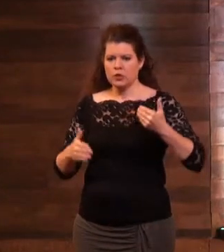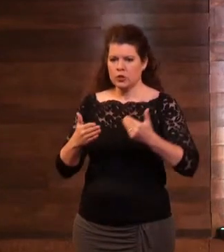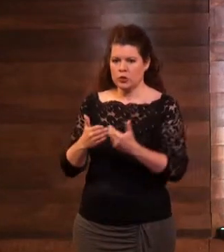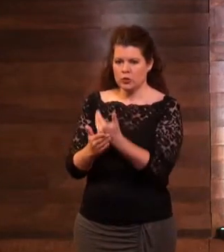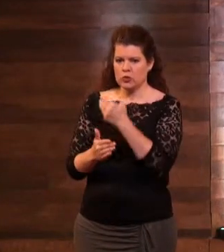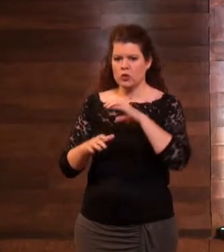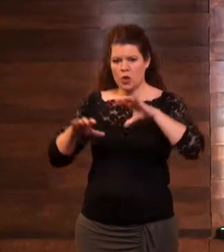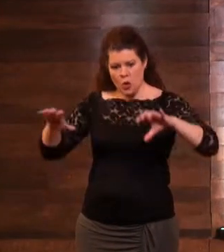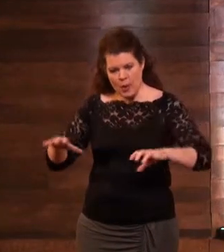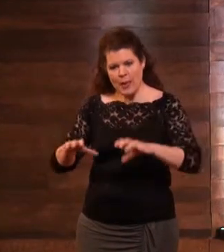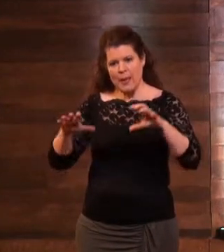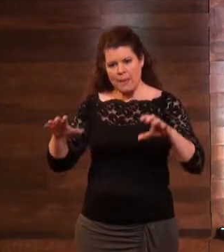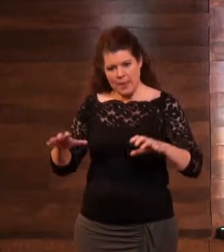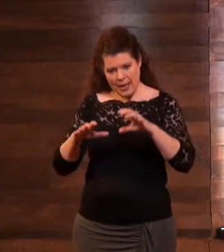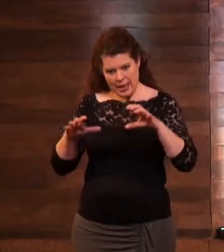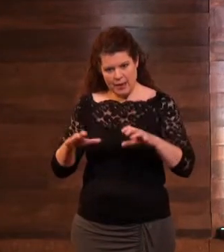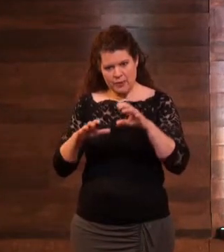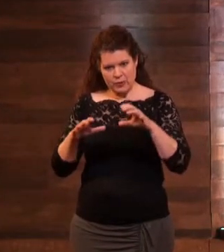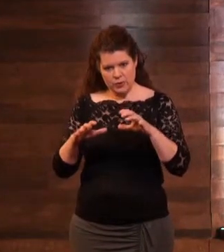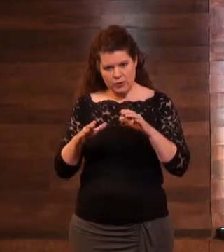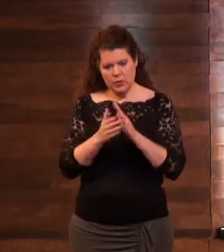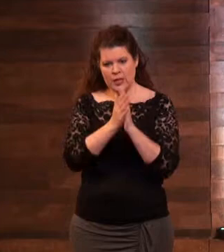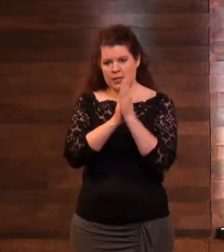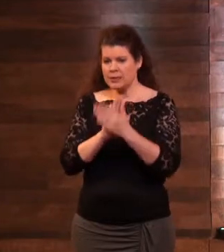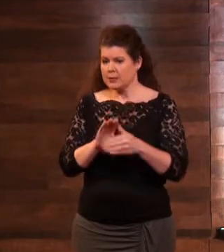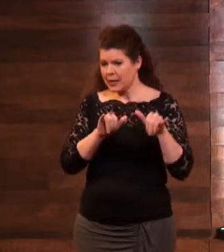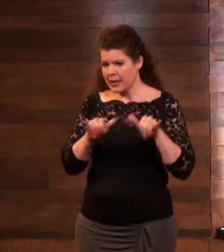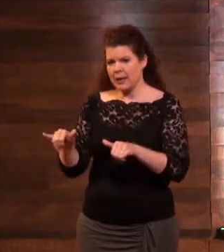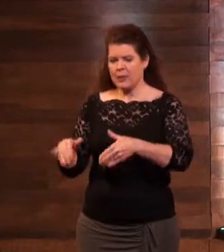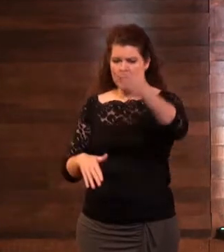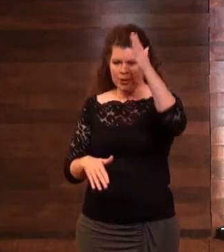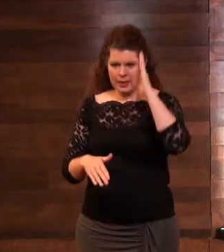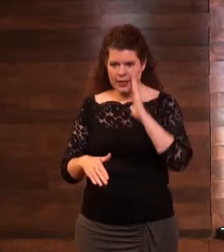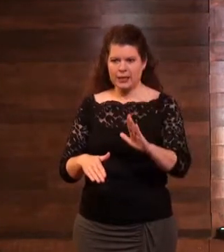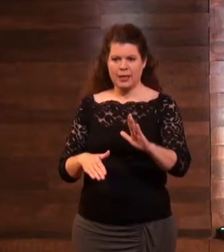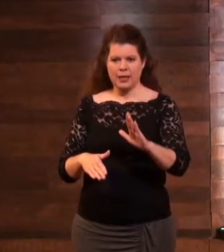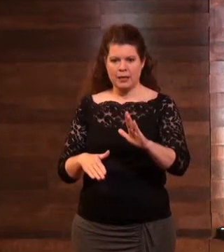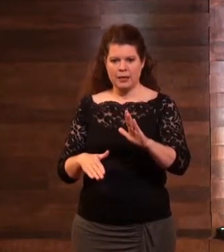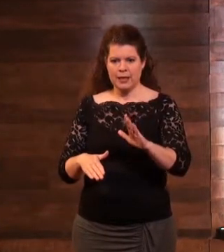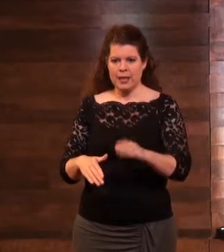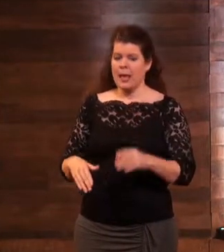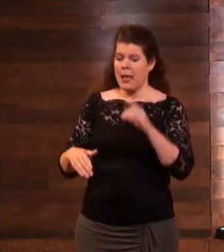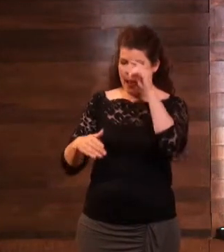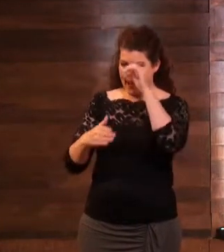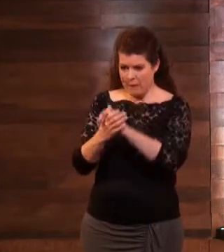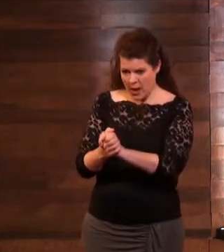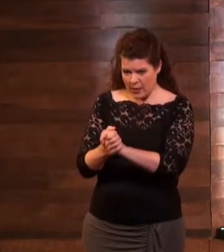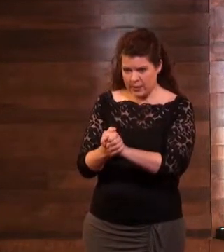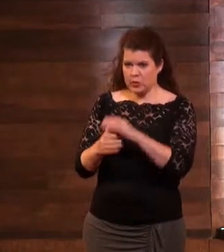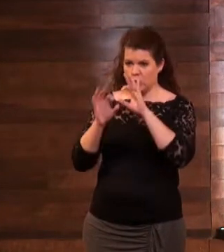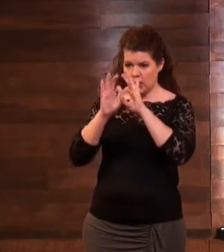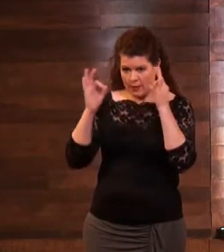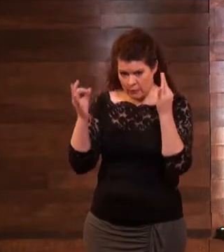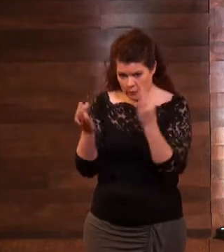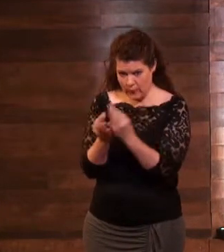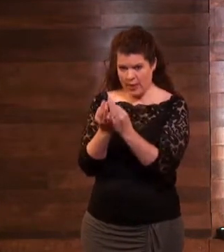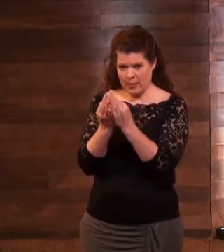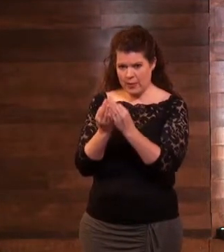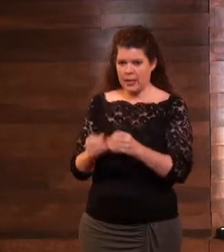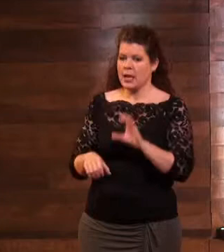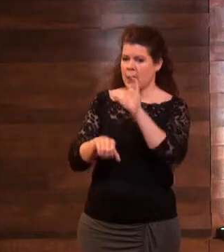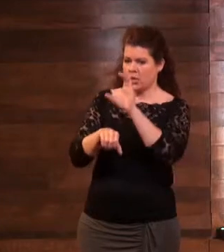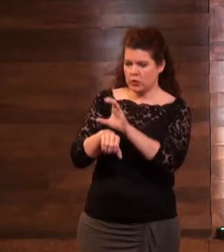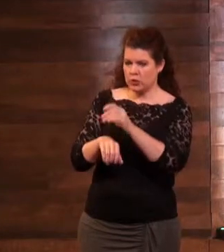marriage, in family, and at work. When you become someone who has put out of your life